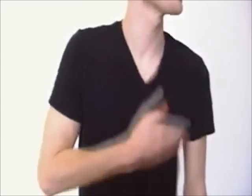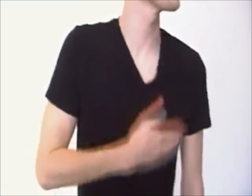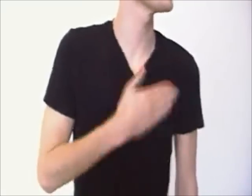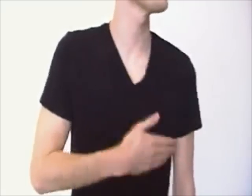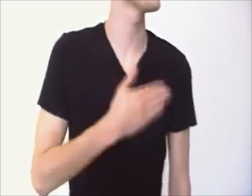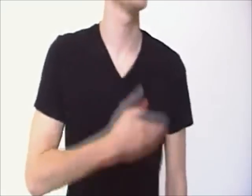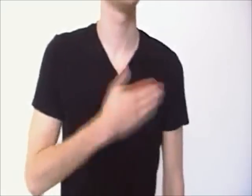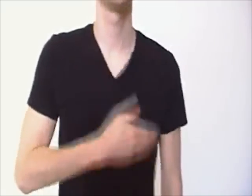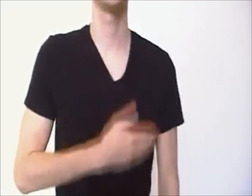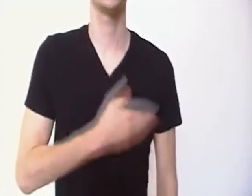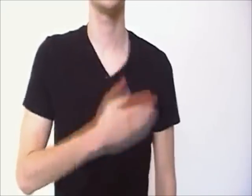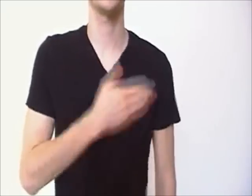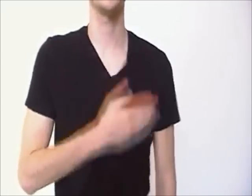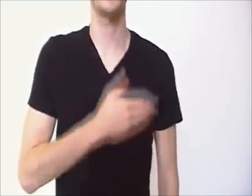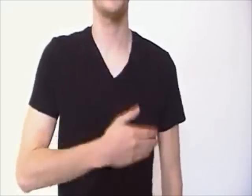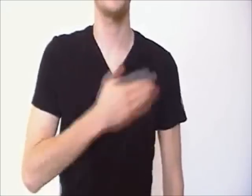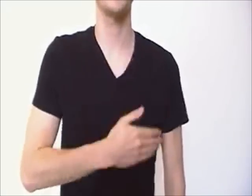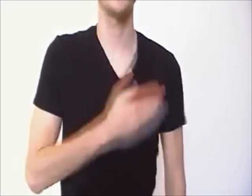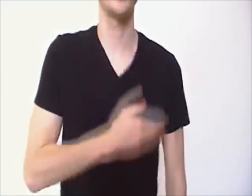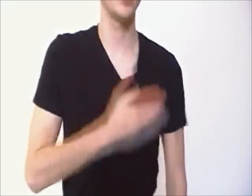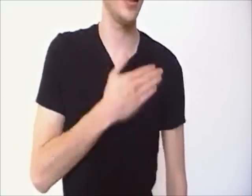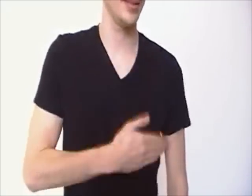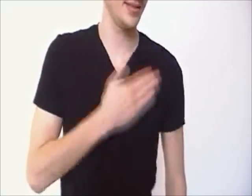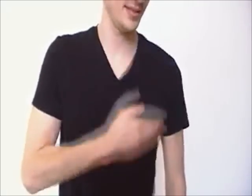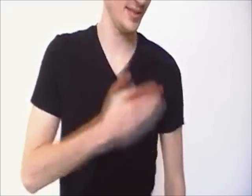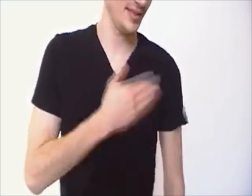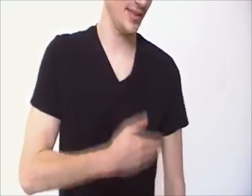Warm it up. Yeah, I'll do my heart.